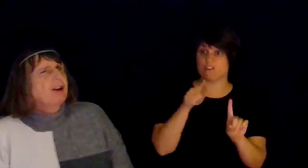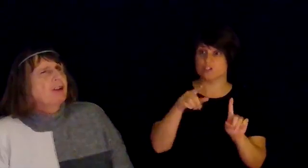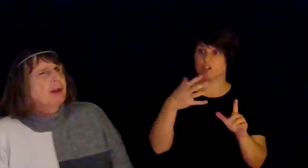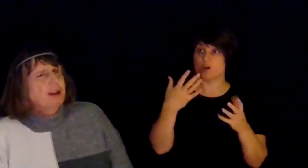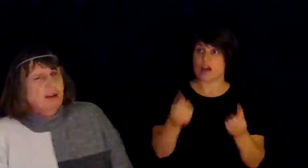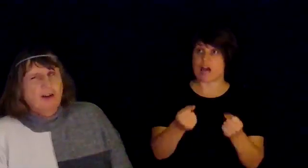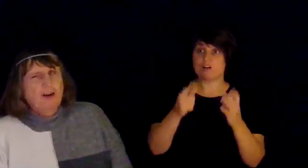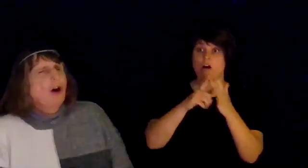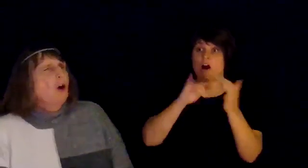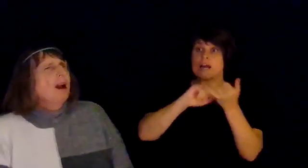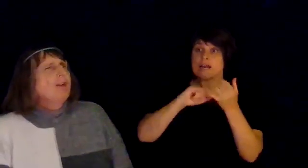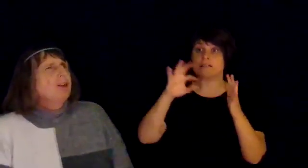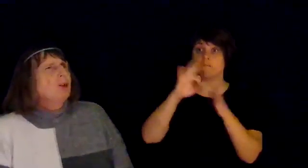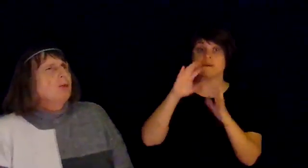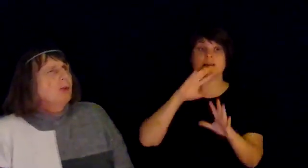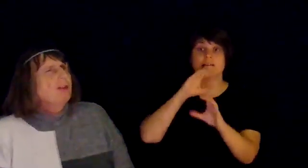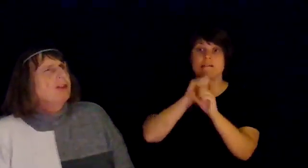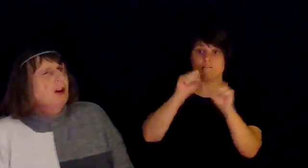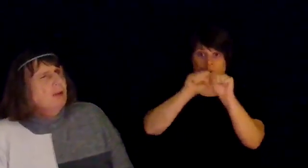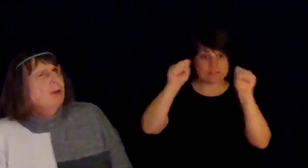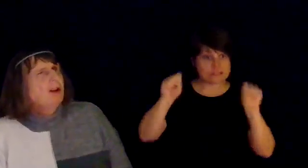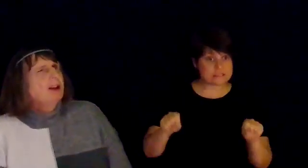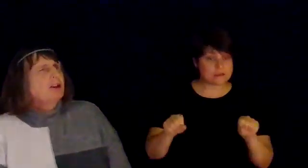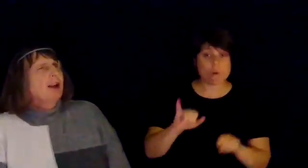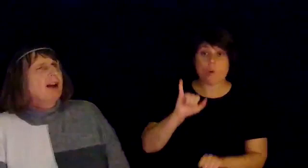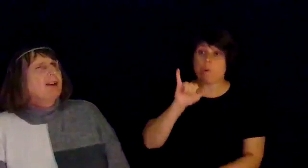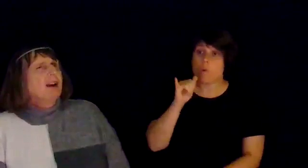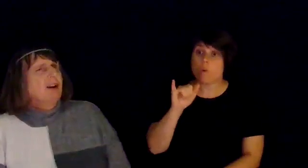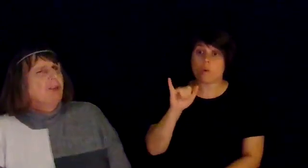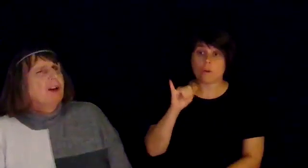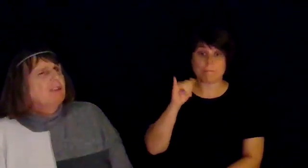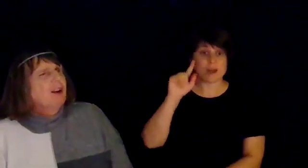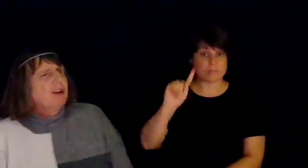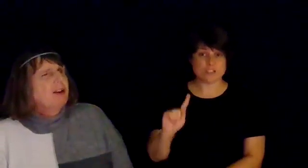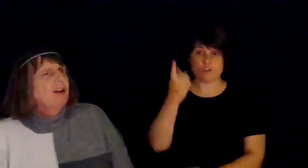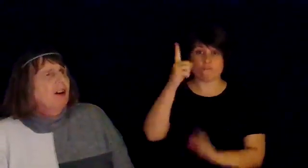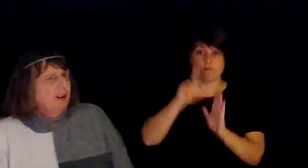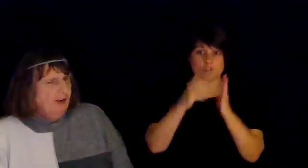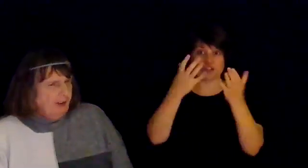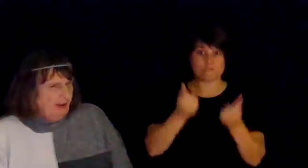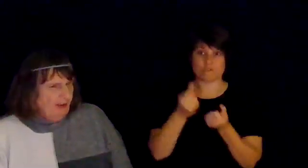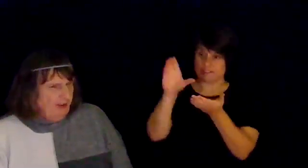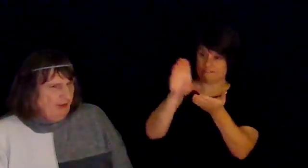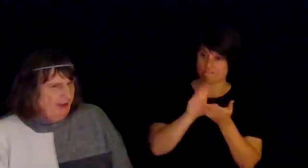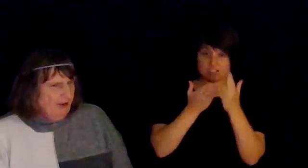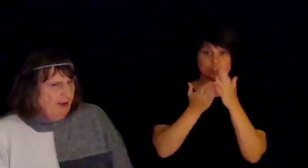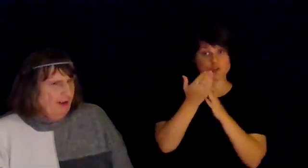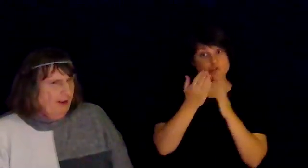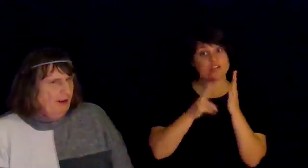like ISP, or perhaps it's your first time you've had funding like this.